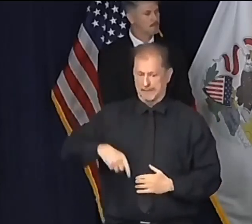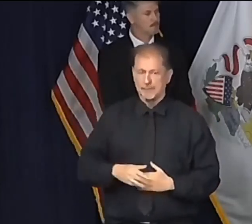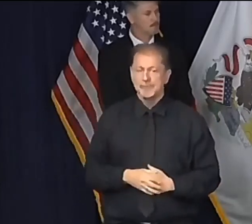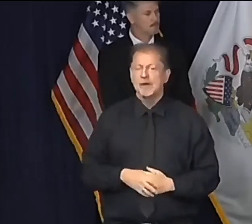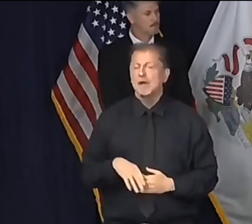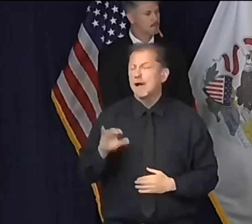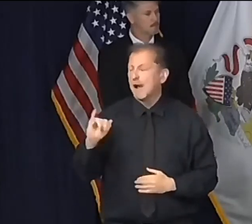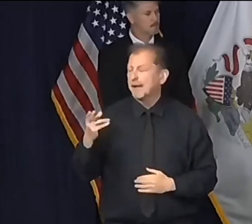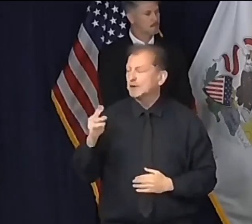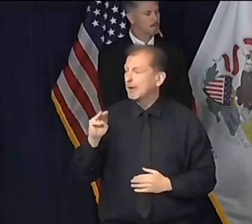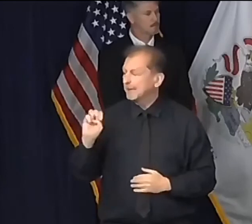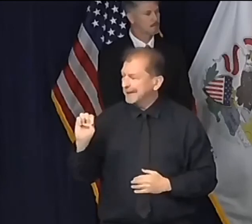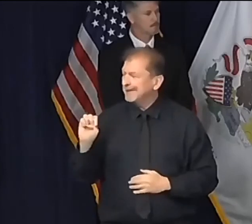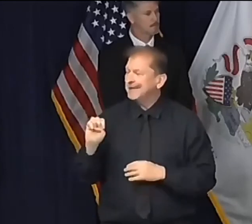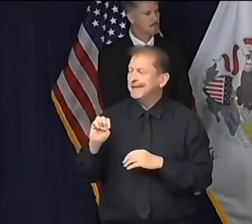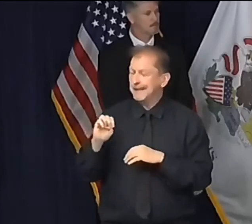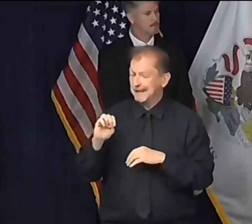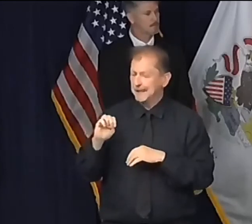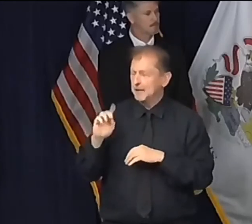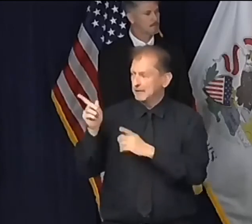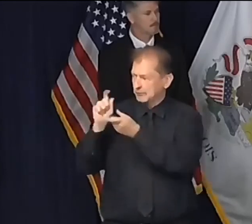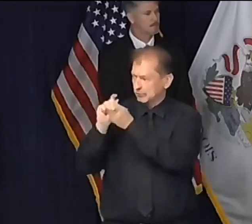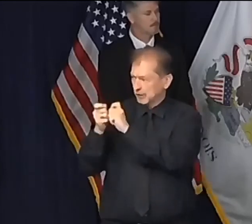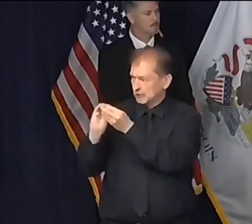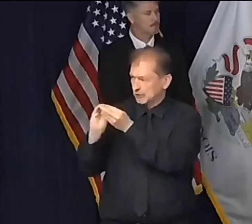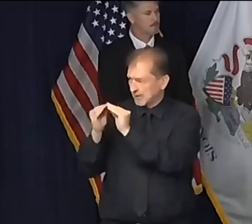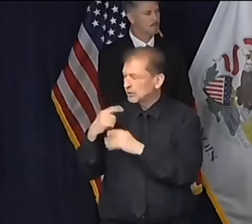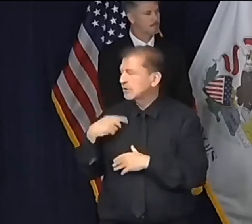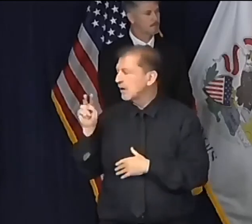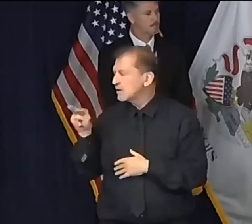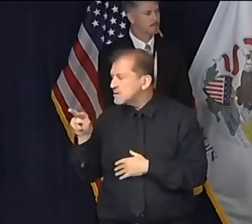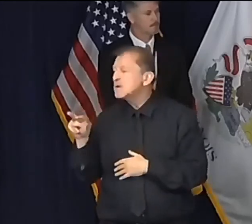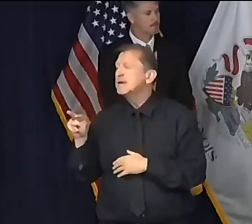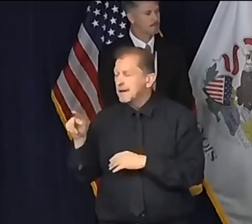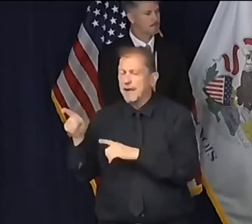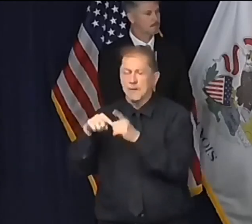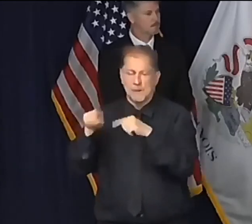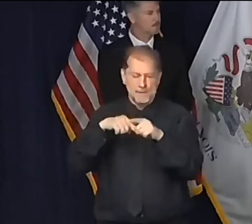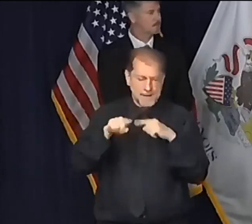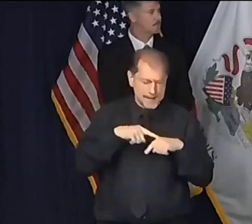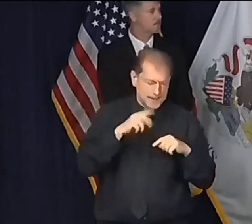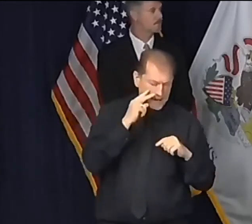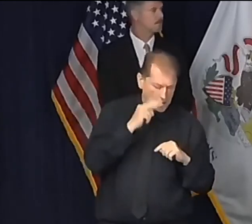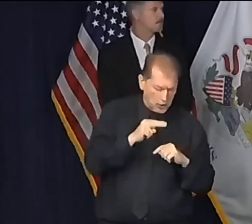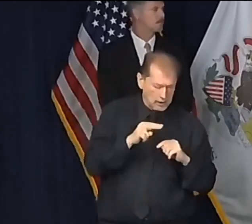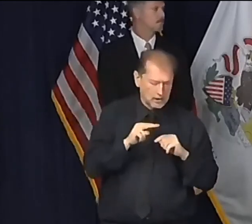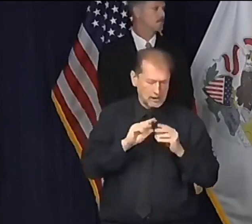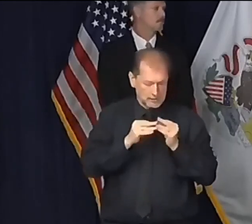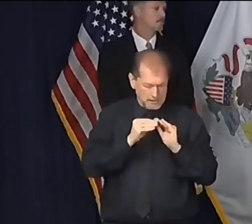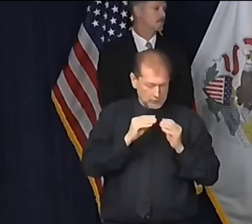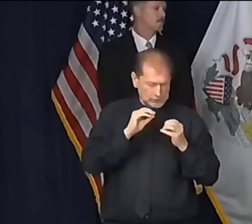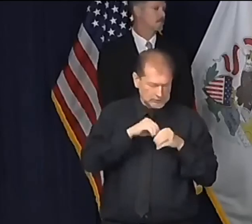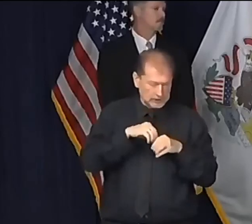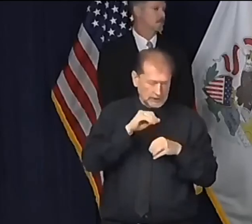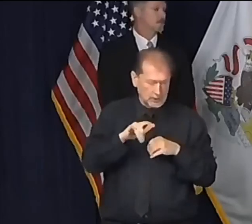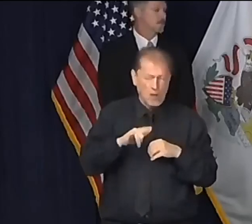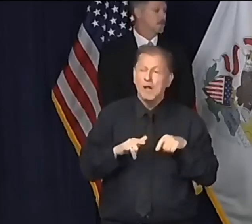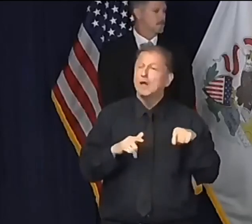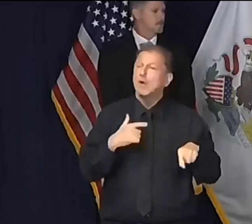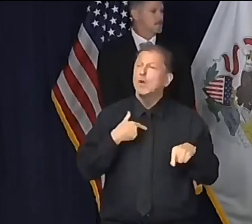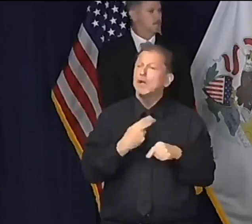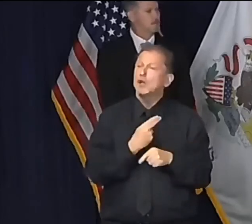IHME changed its numbers, I, of course, go back to the modelers in the state of Illinois, University of